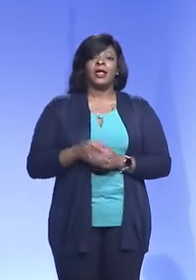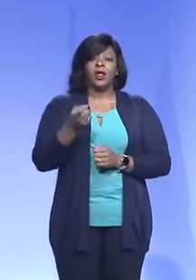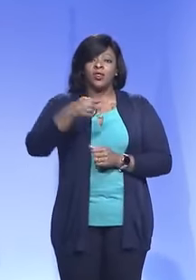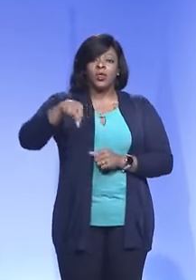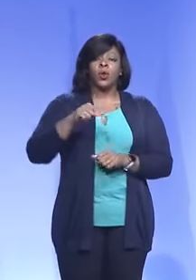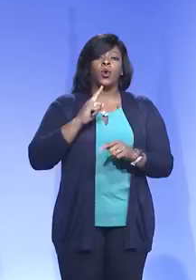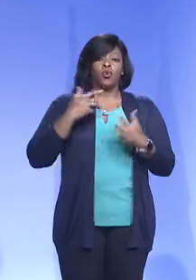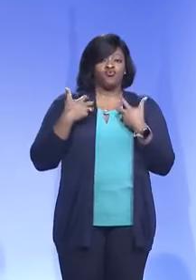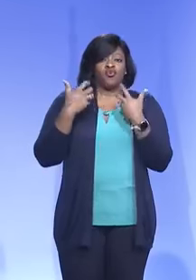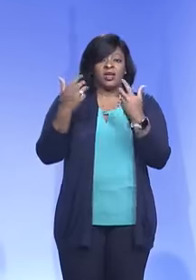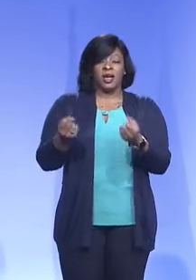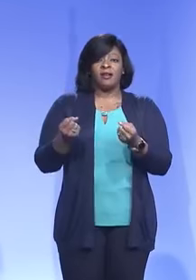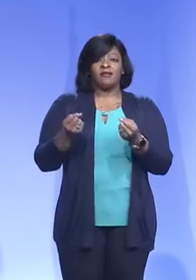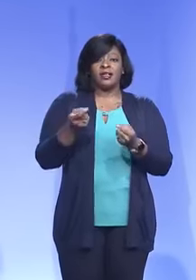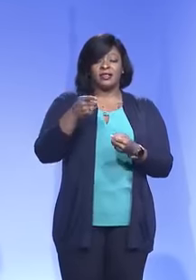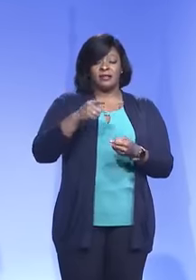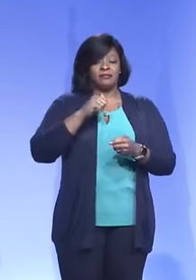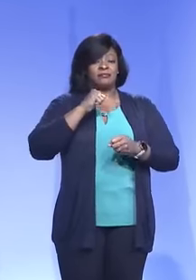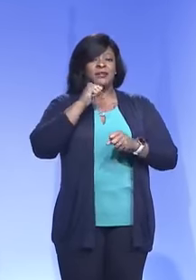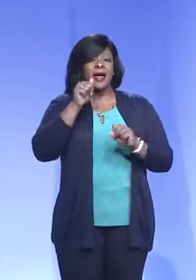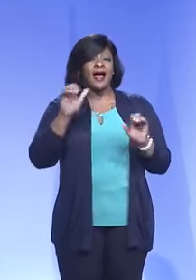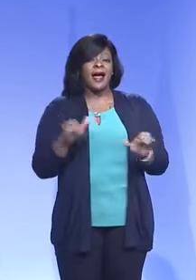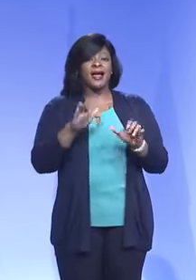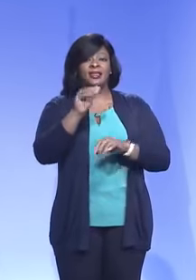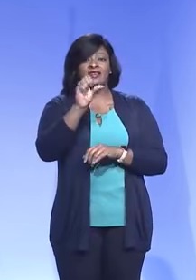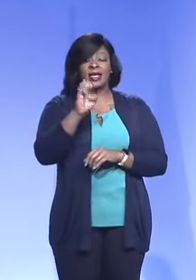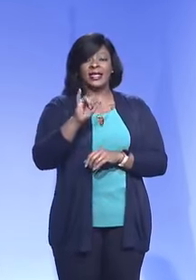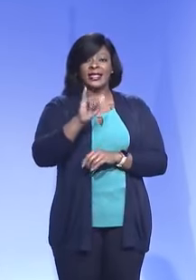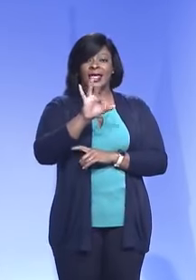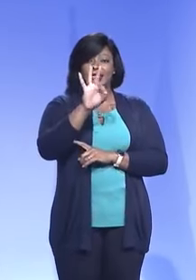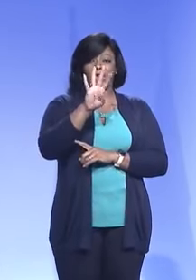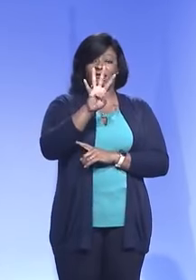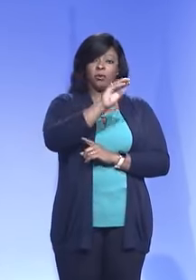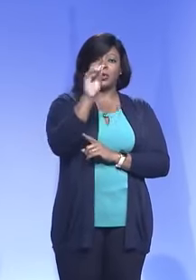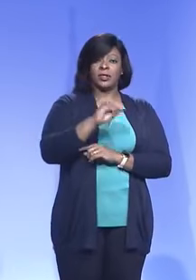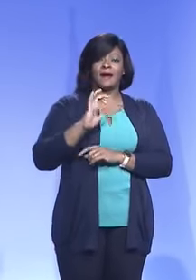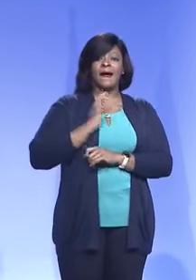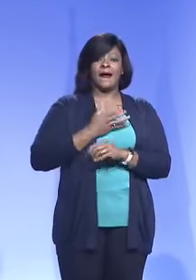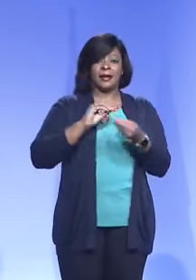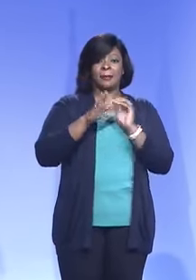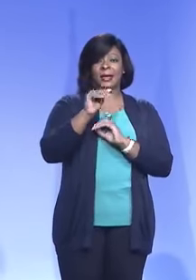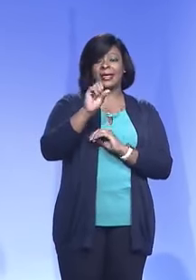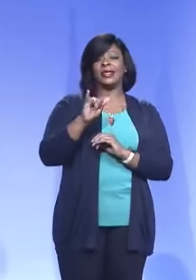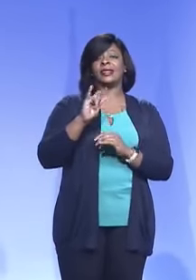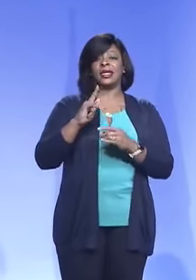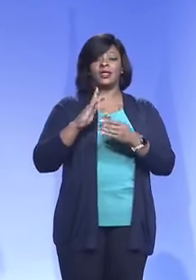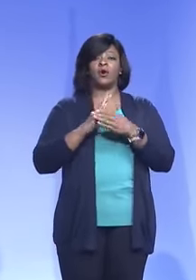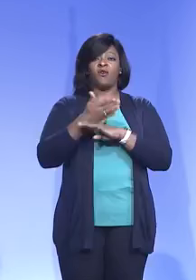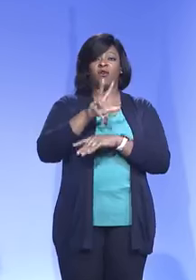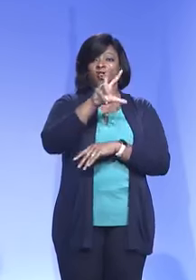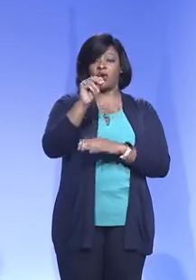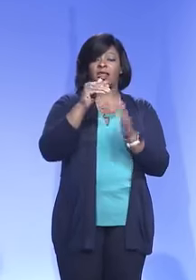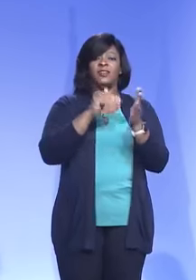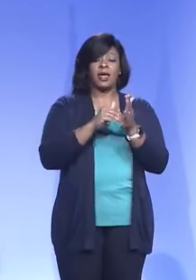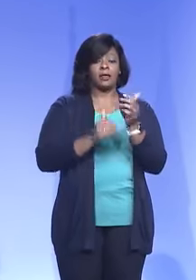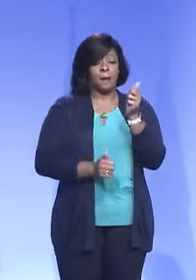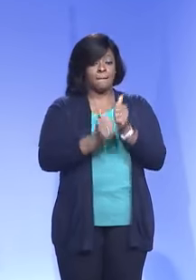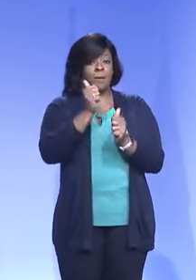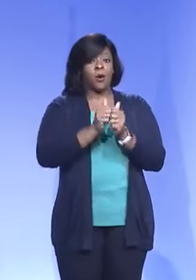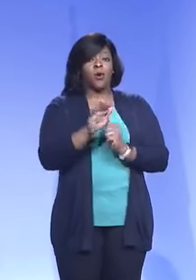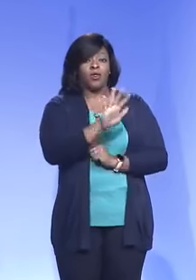have recovered or viewed as inactive cases, that's 94% of our cases, or well over 30,000. So the majority